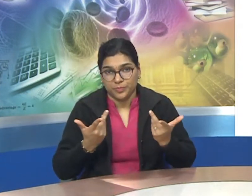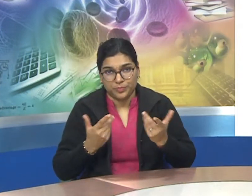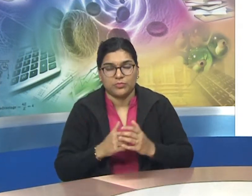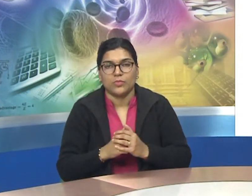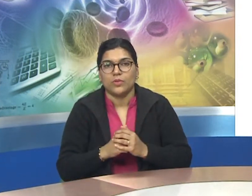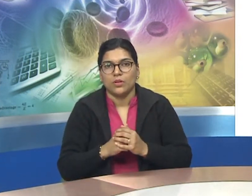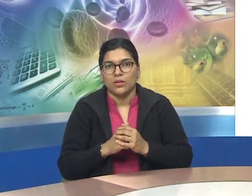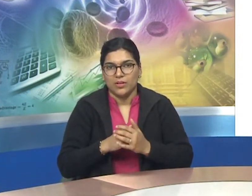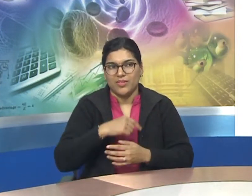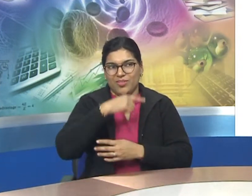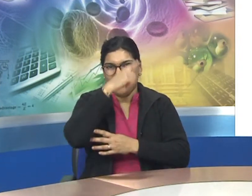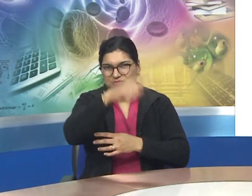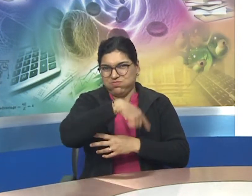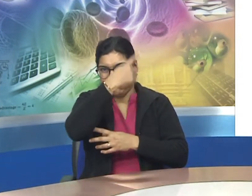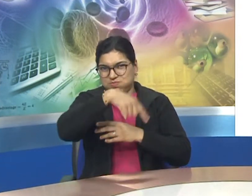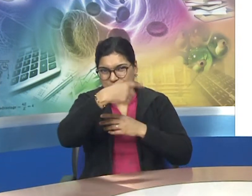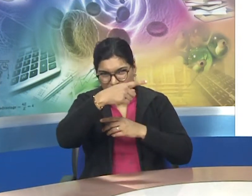Now there is a question on screen.